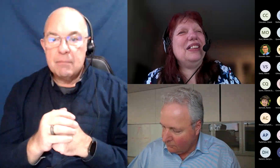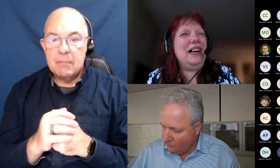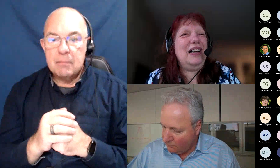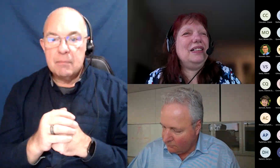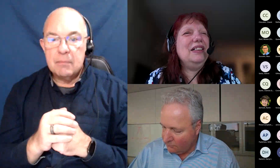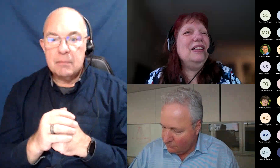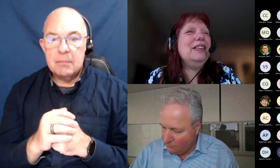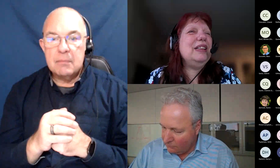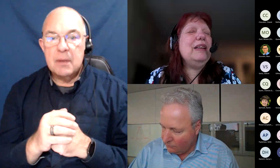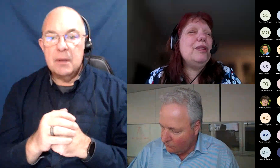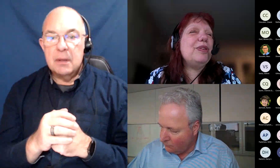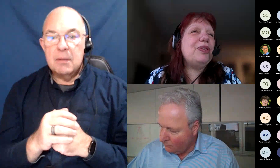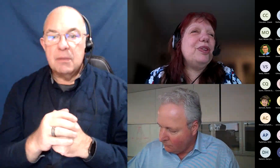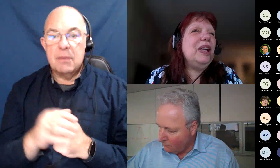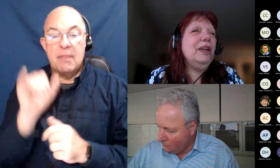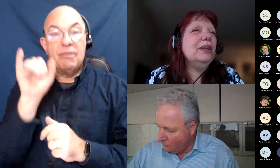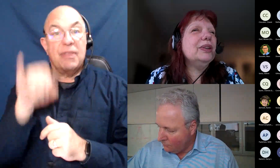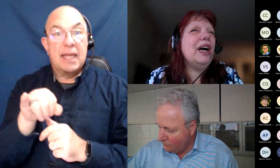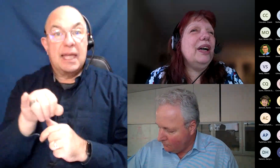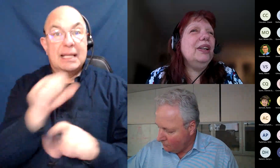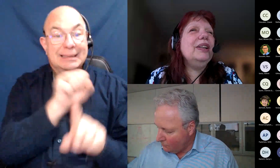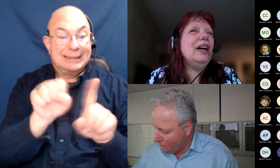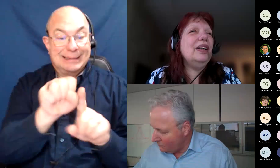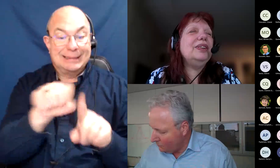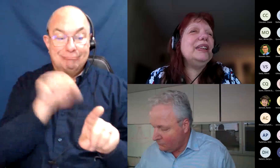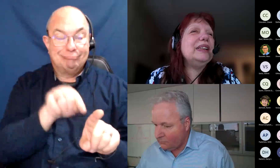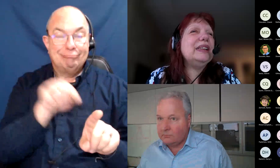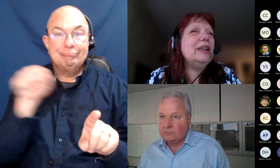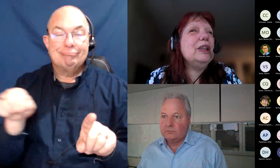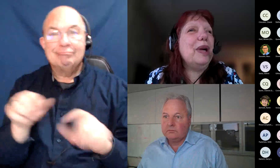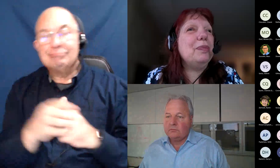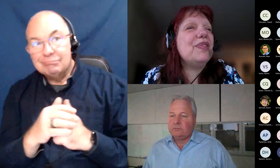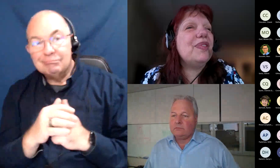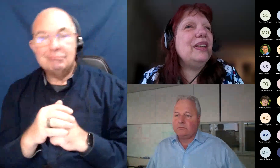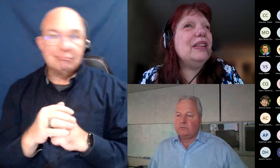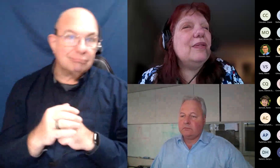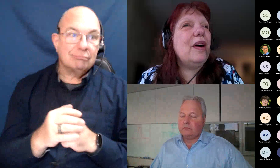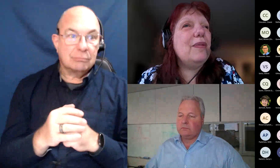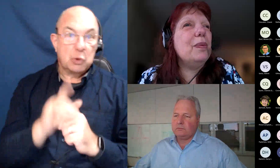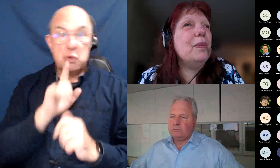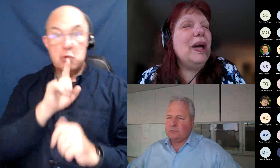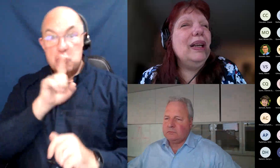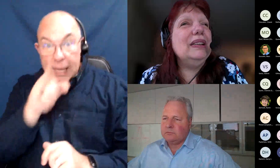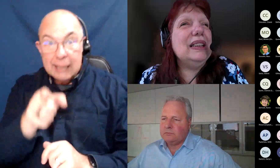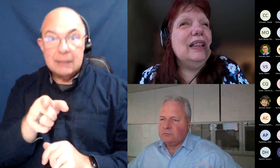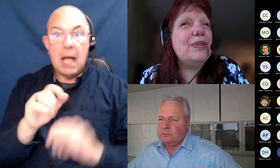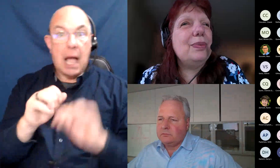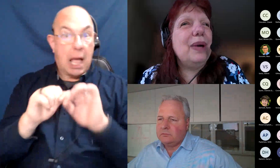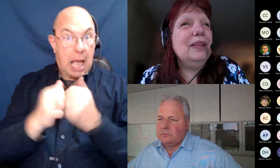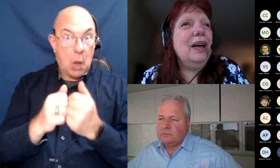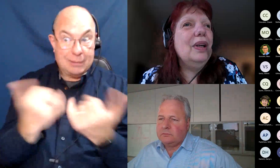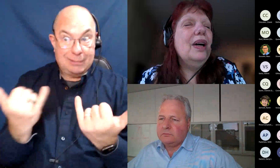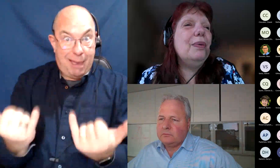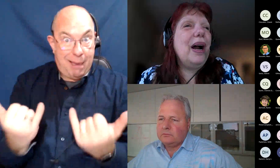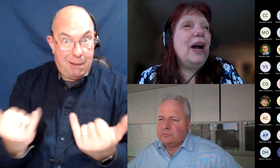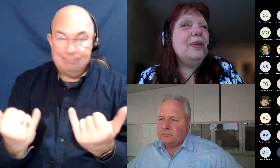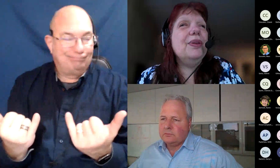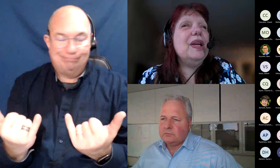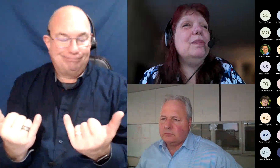explain that these scenarios are not necessarily representative of the way it is right